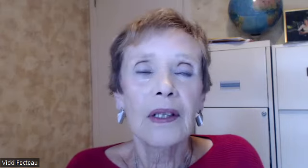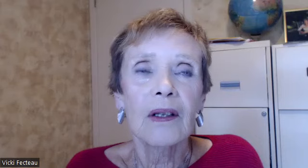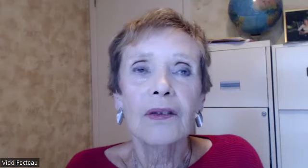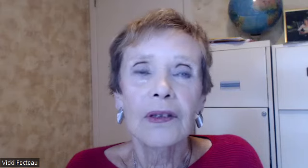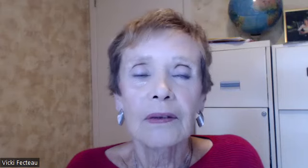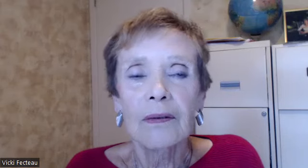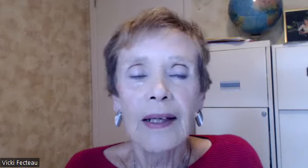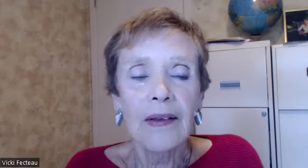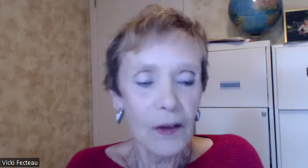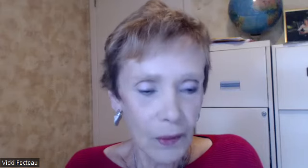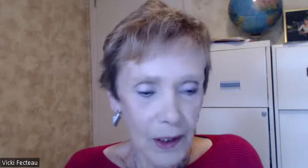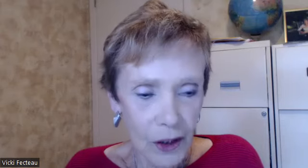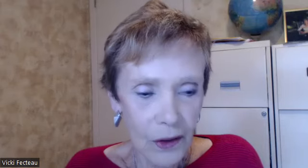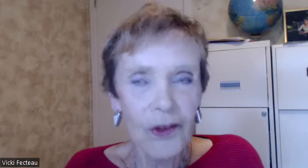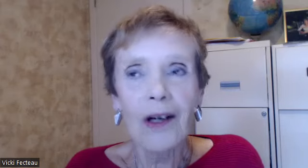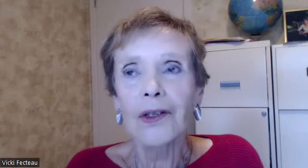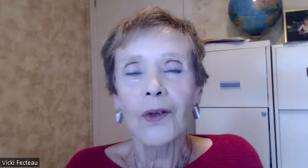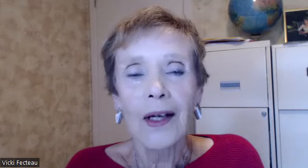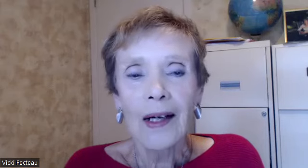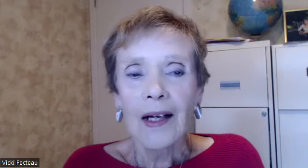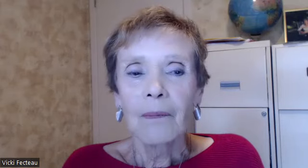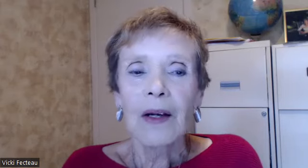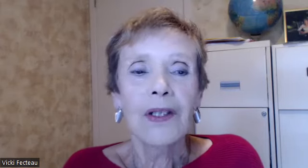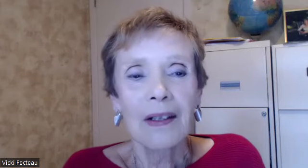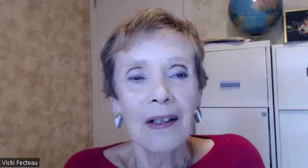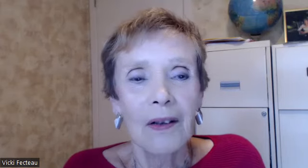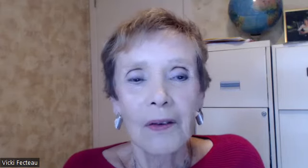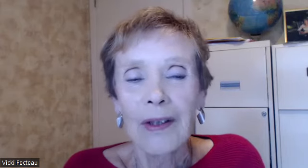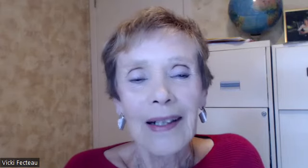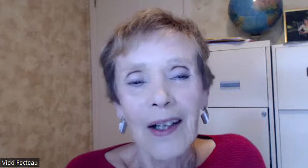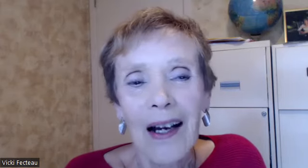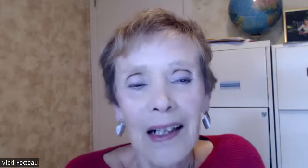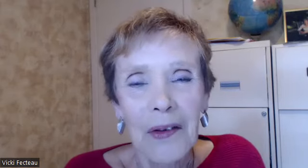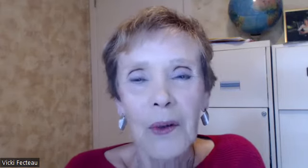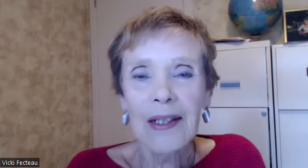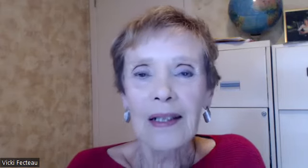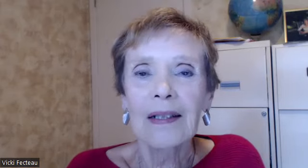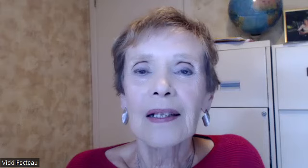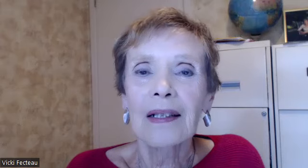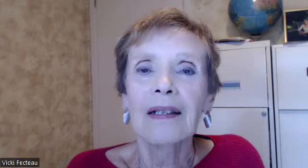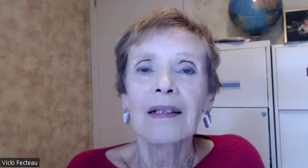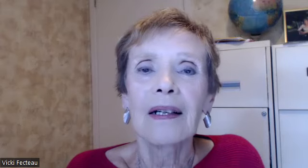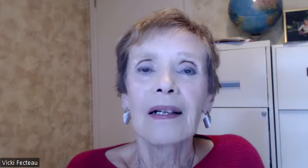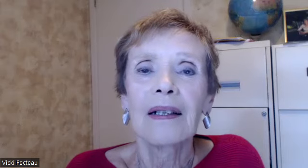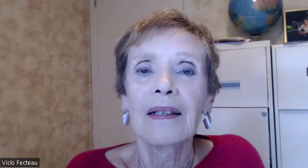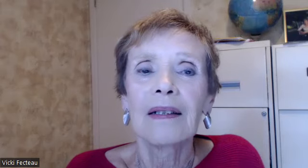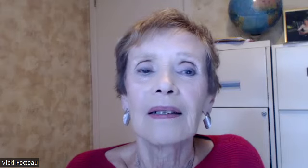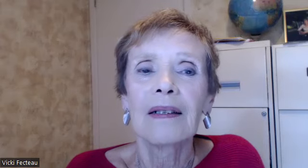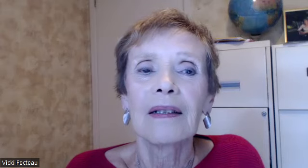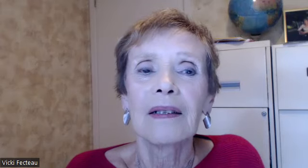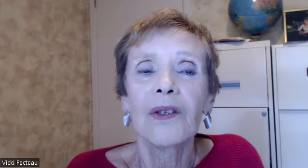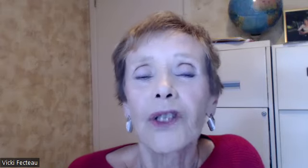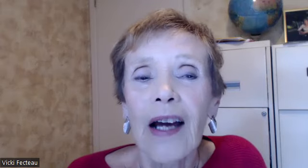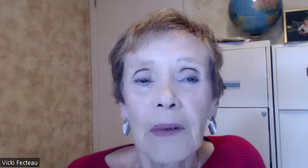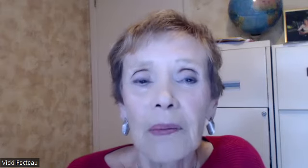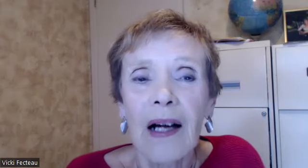off and relayed the information to the driver. So it was really kind of a coincidence that she happened to be